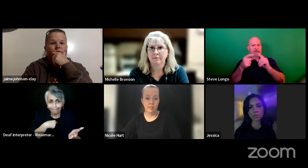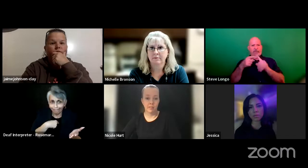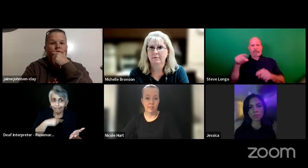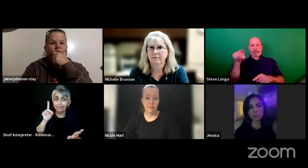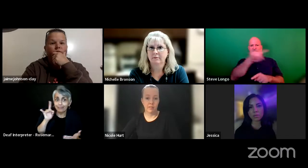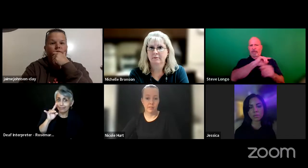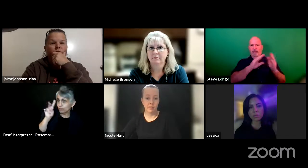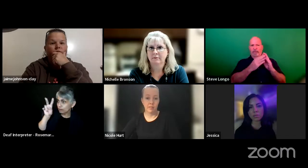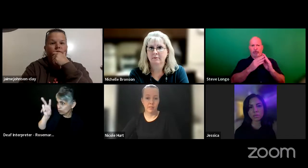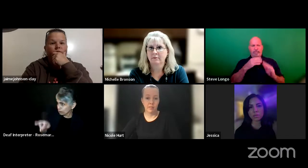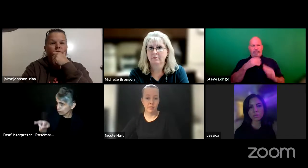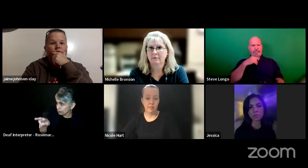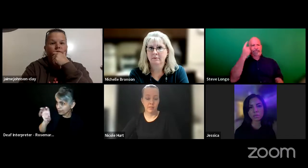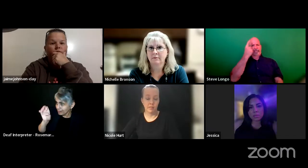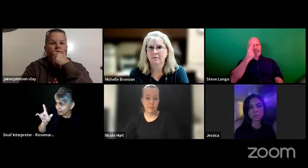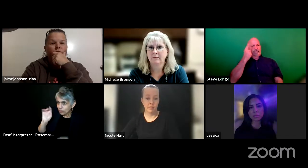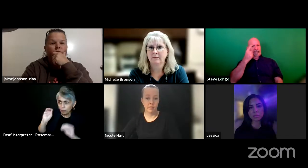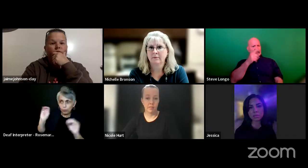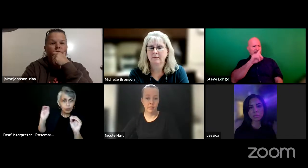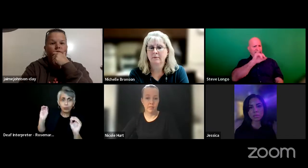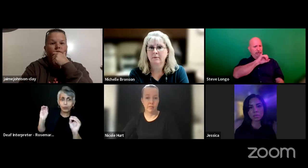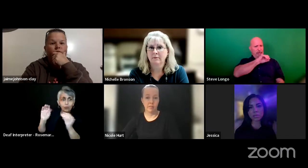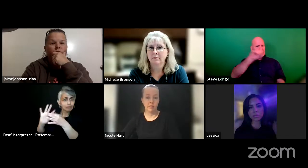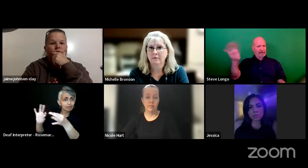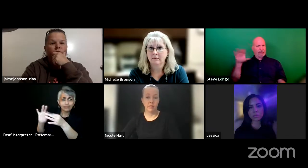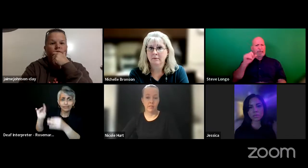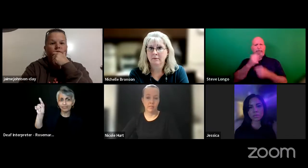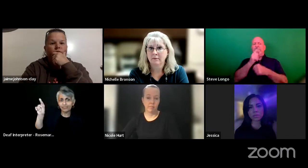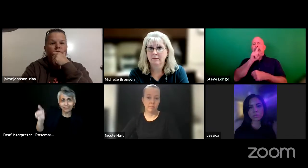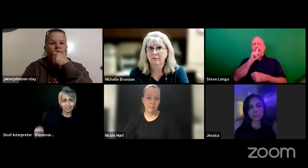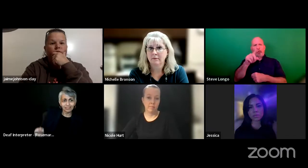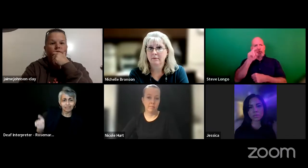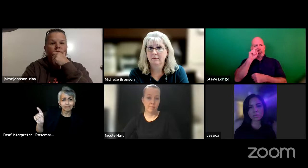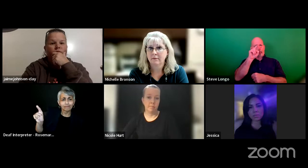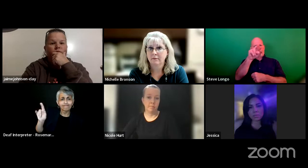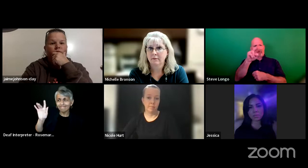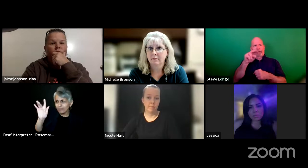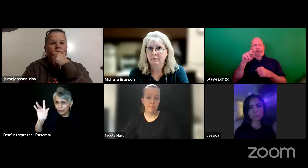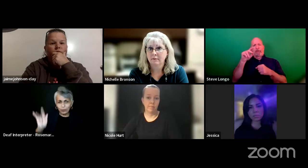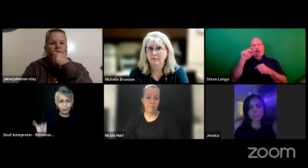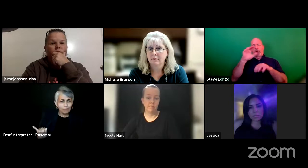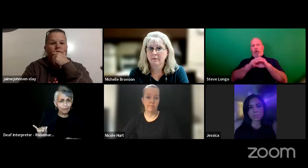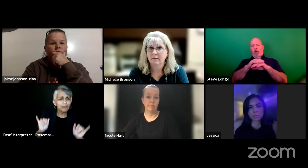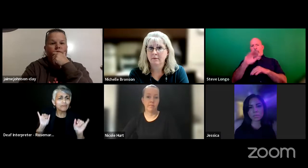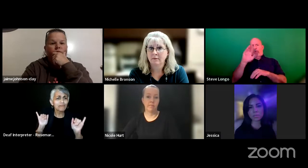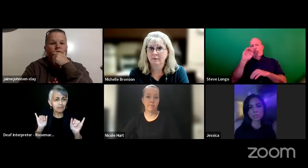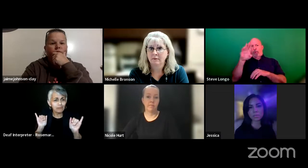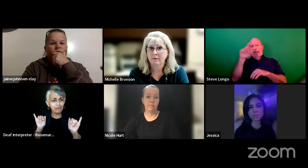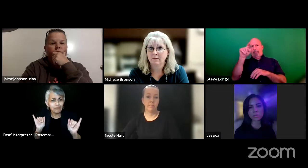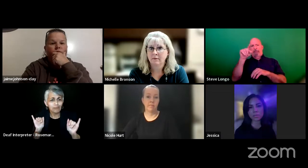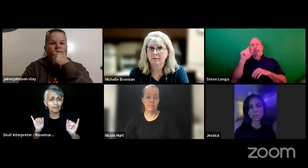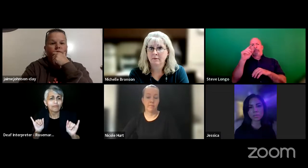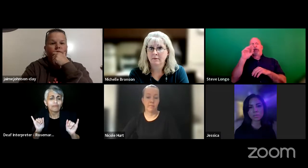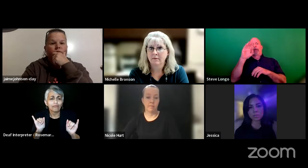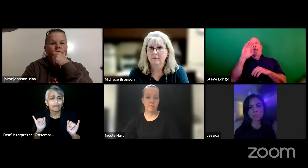about the board. We did some investigation.